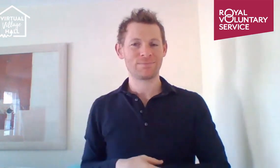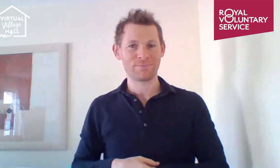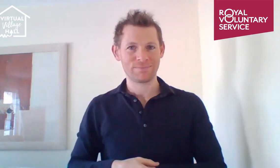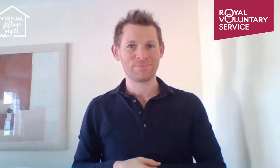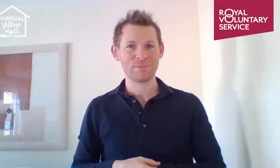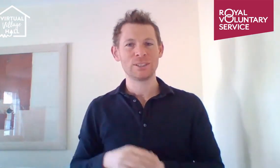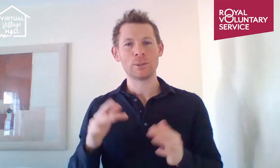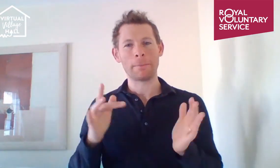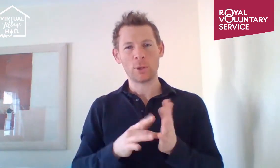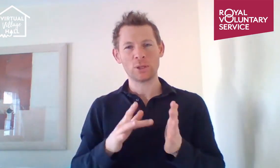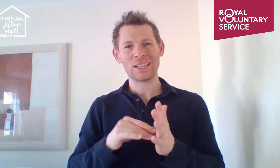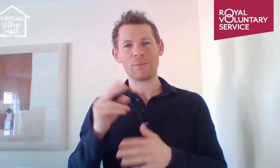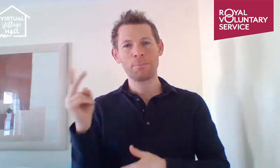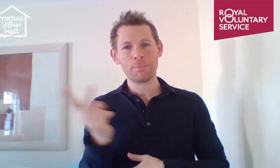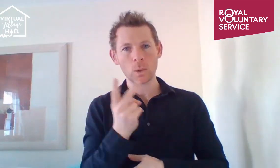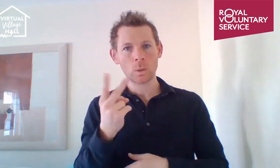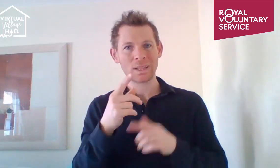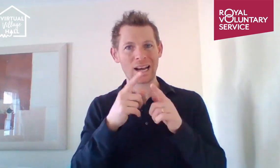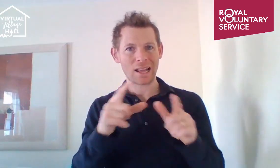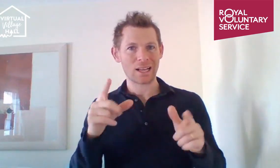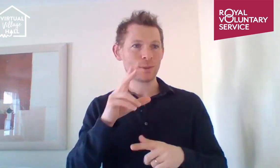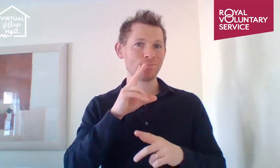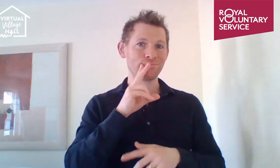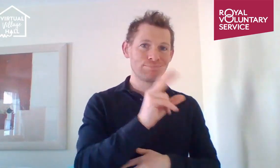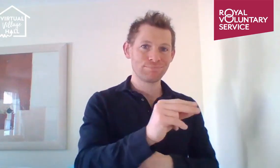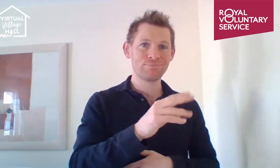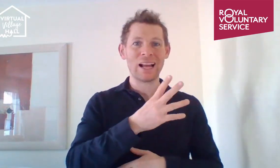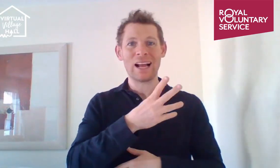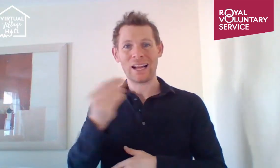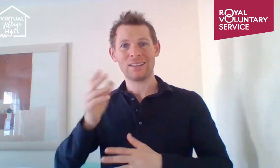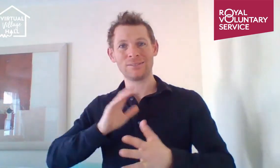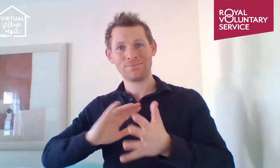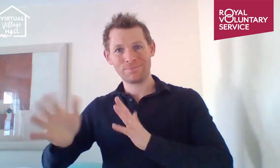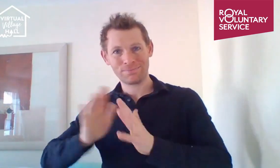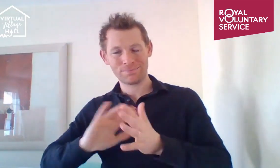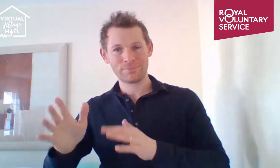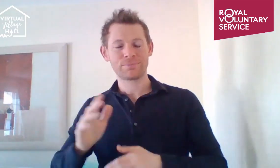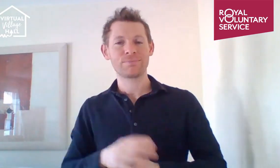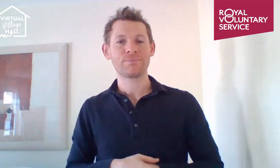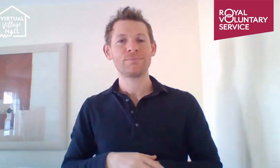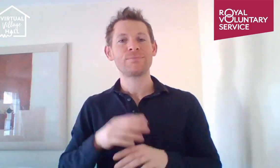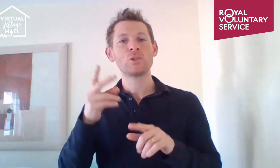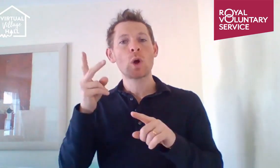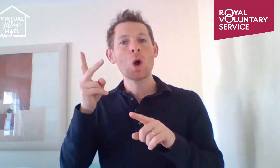deaf child, as they grow up and more people know sign language and they get more access to people. It's brilliant to see.